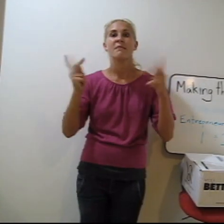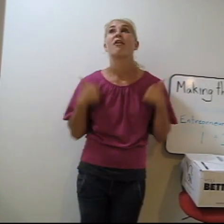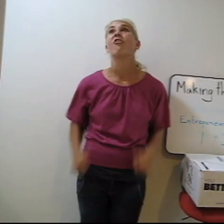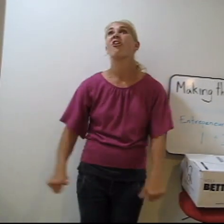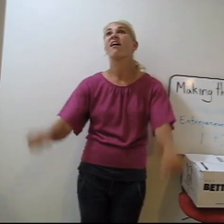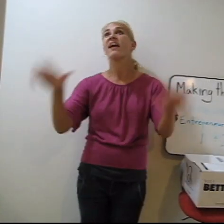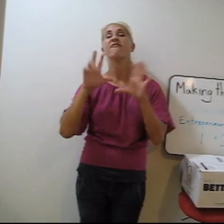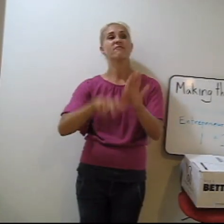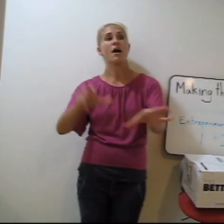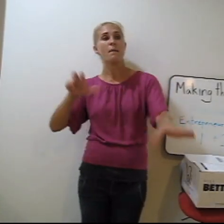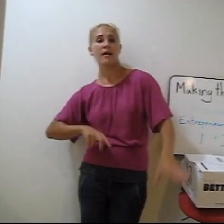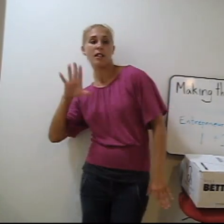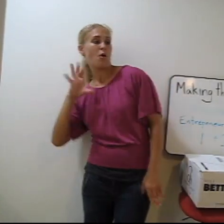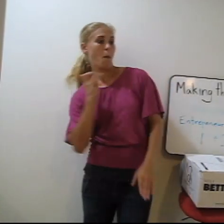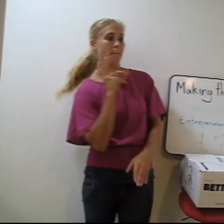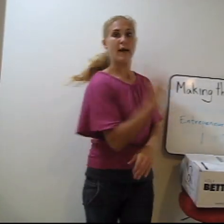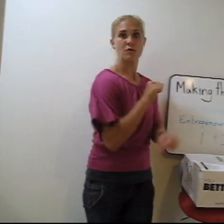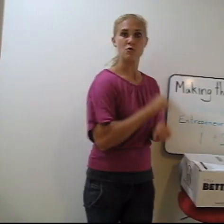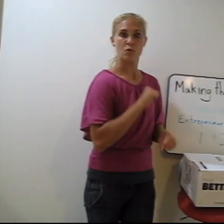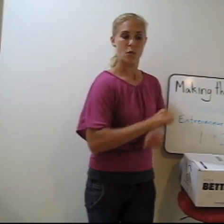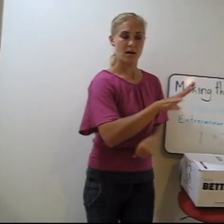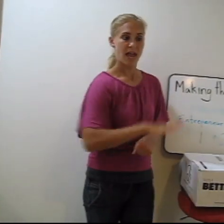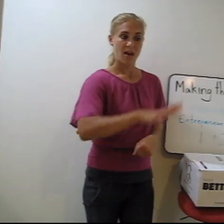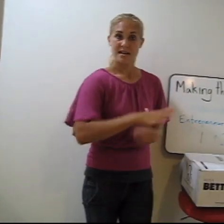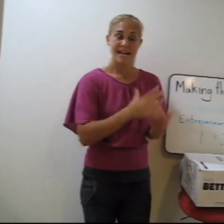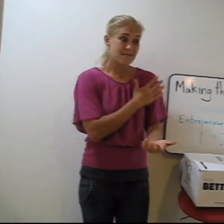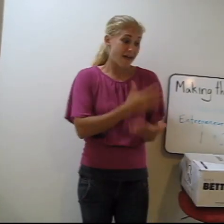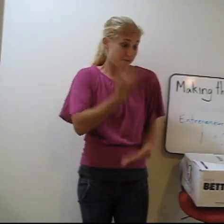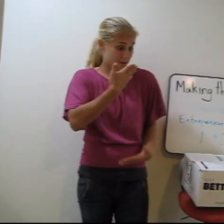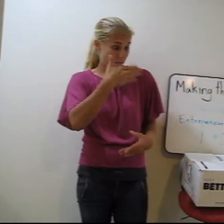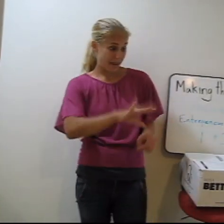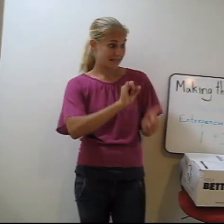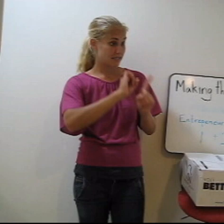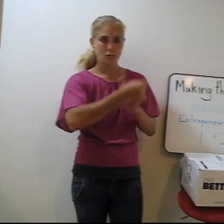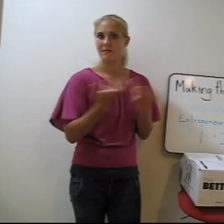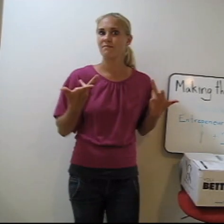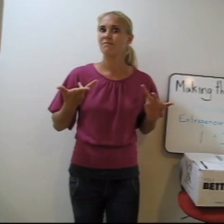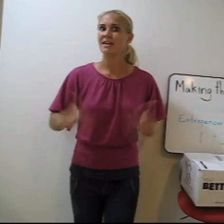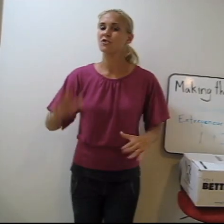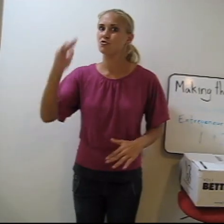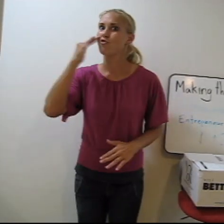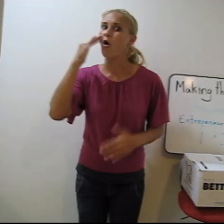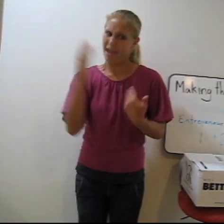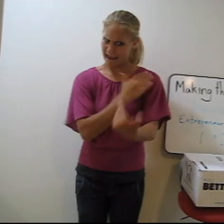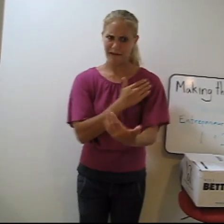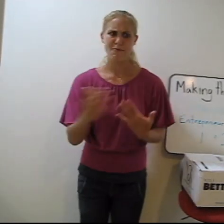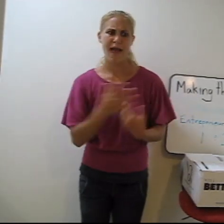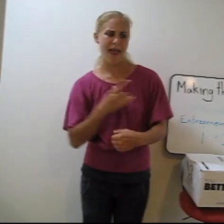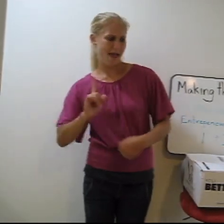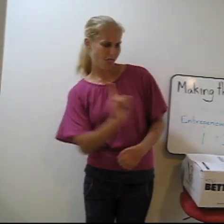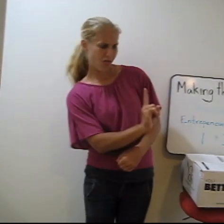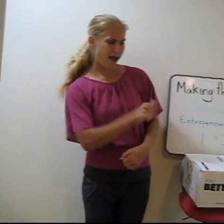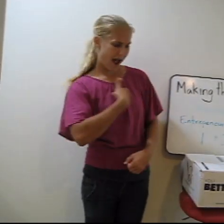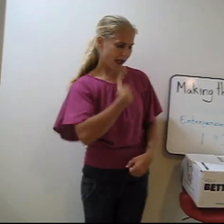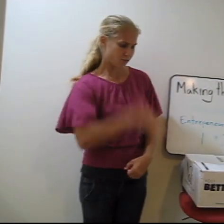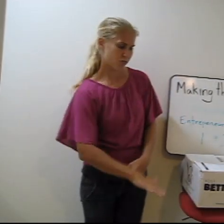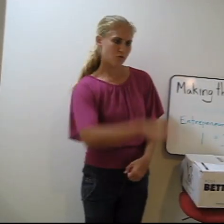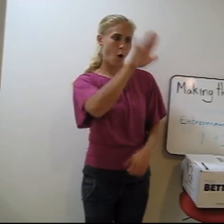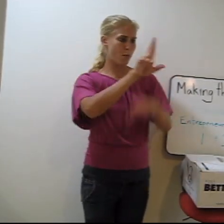bosom. Because even if it's a bad mother, it's still a familiar mother, and one they have grown up and gotten used to for decades. Does